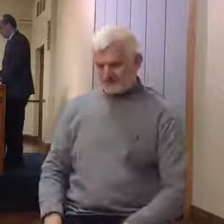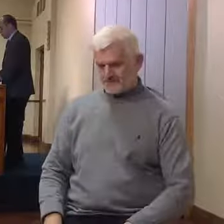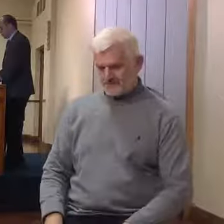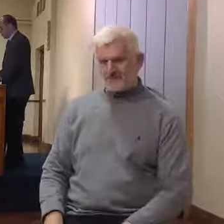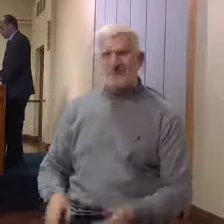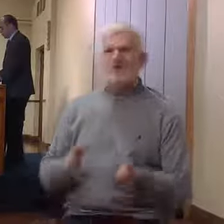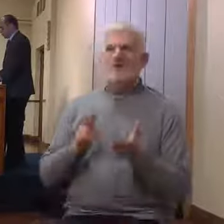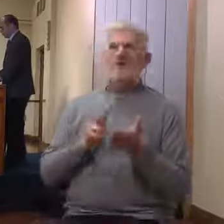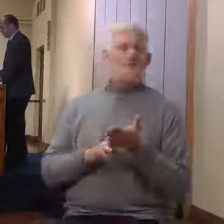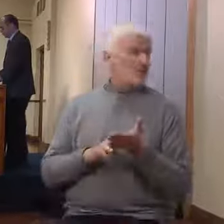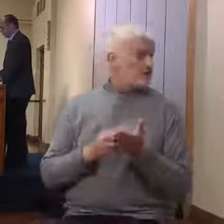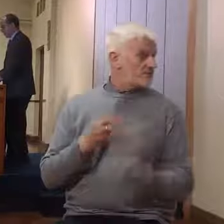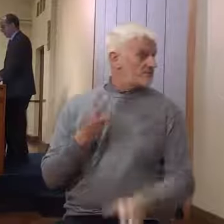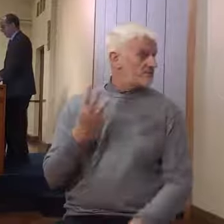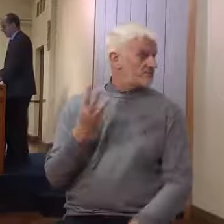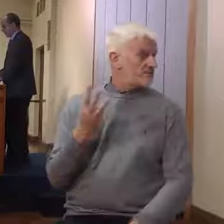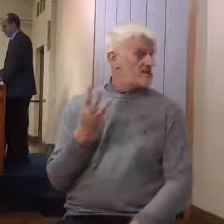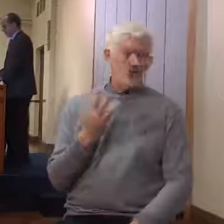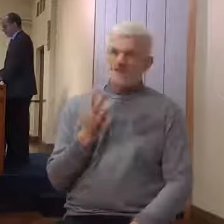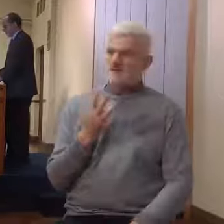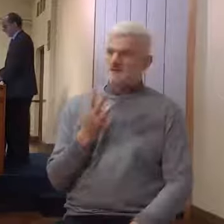You read in verse 13.